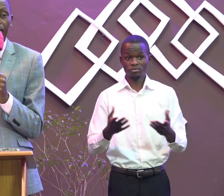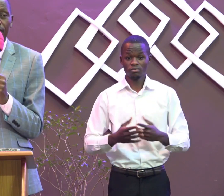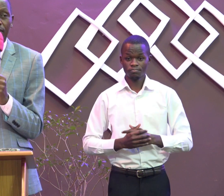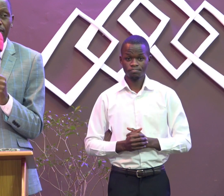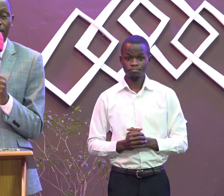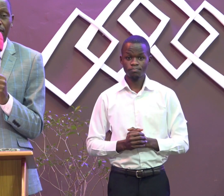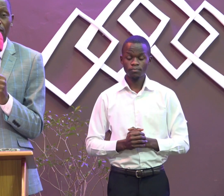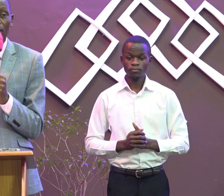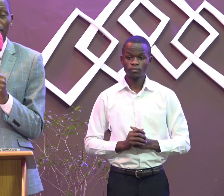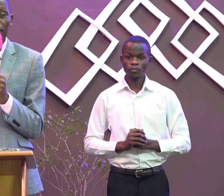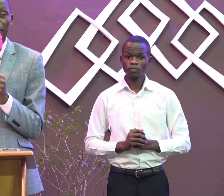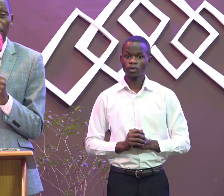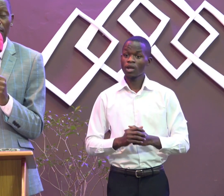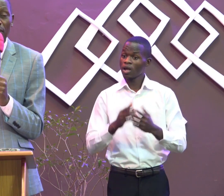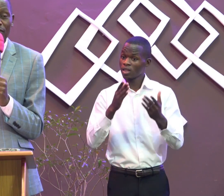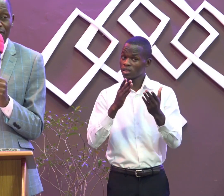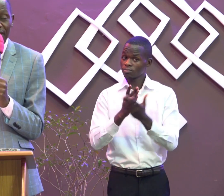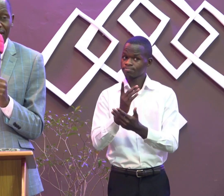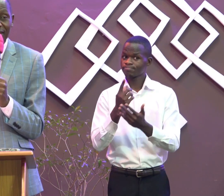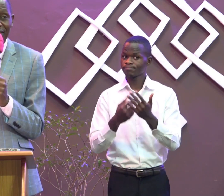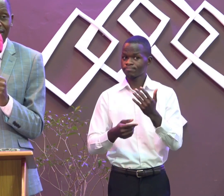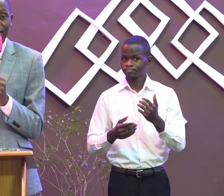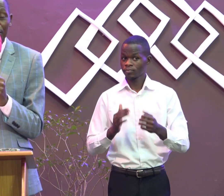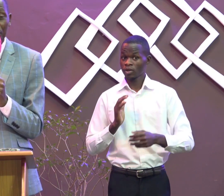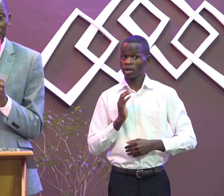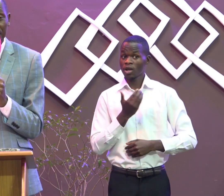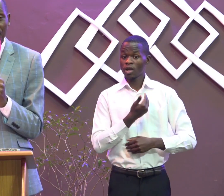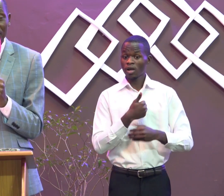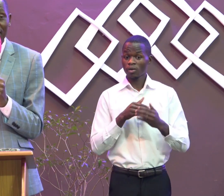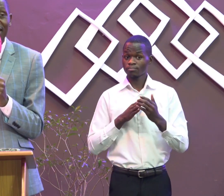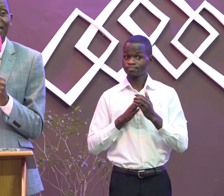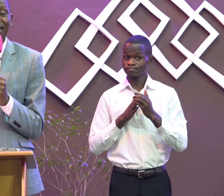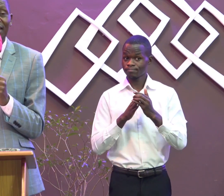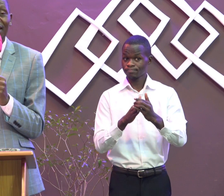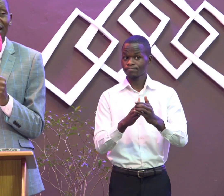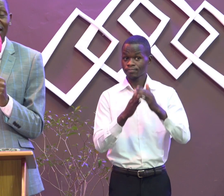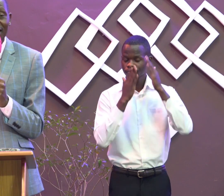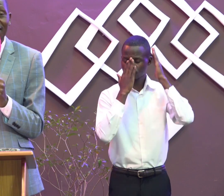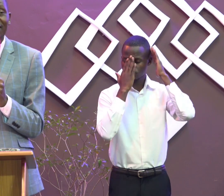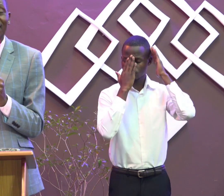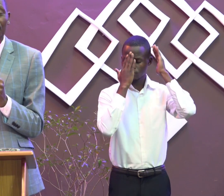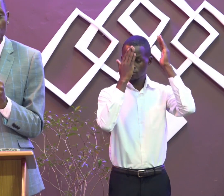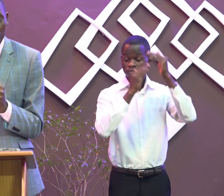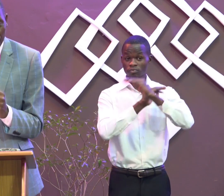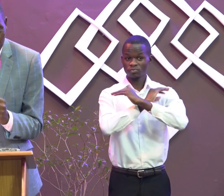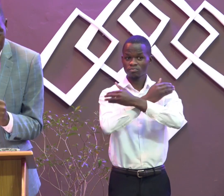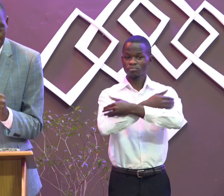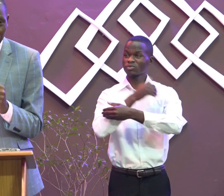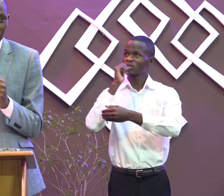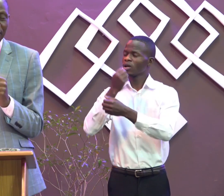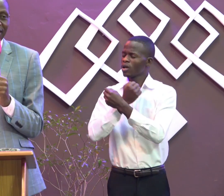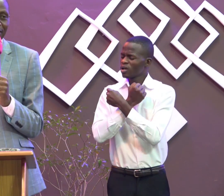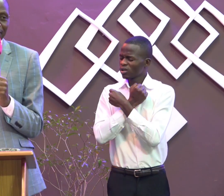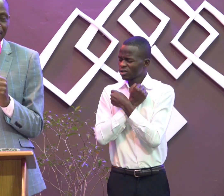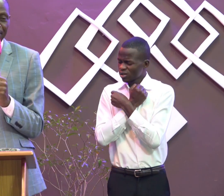master had for the ministry. Kogano gemasima mukama waffe Bishop Senfuma yali ayagala Katonda we n'omutima